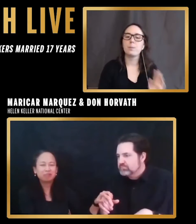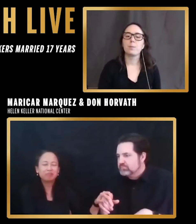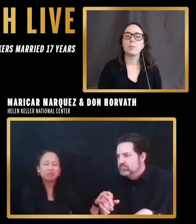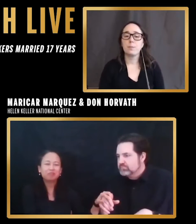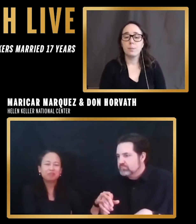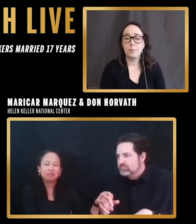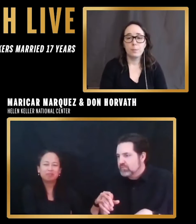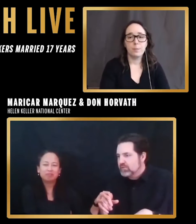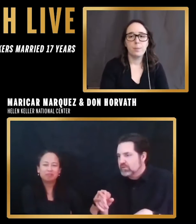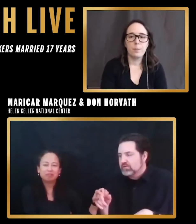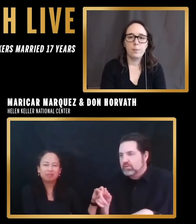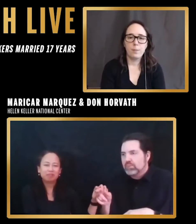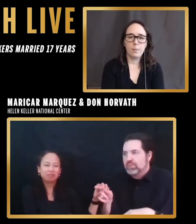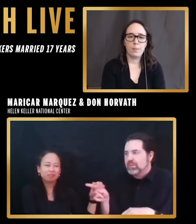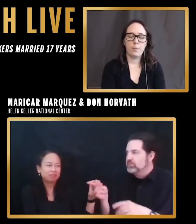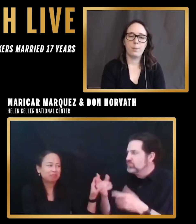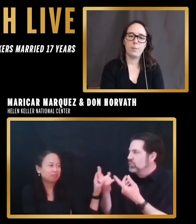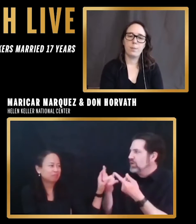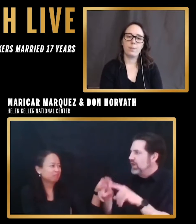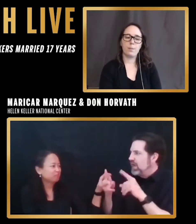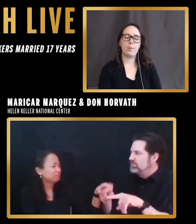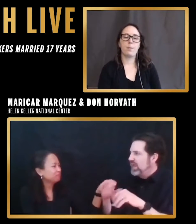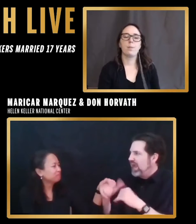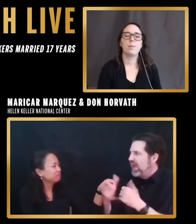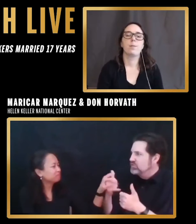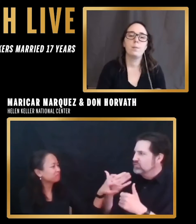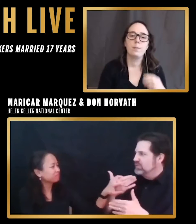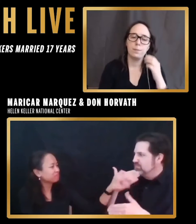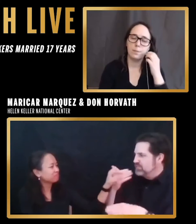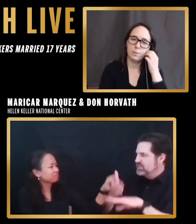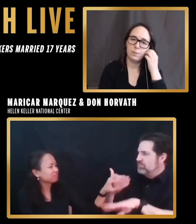essentially, with someone that you're getting to know really well.